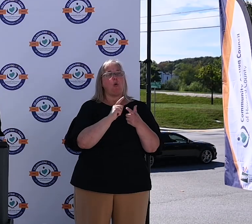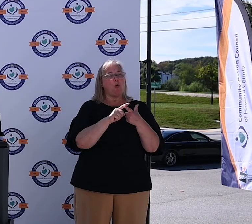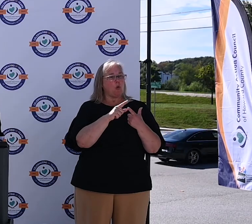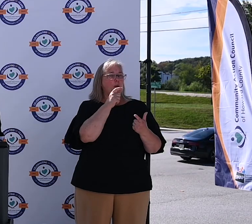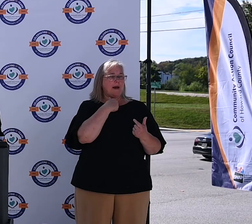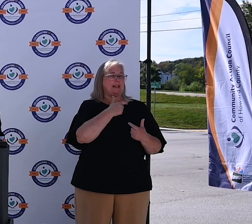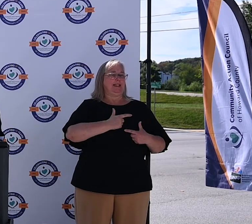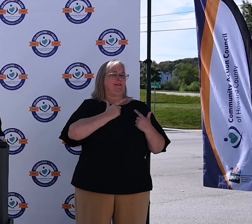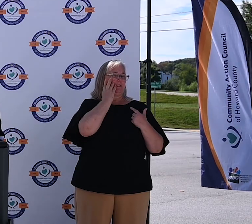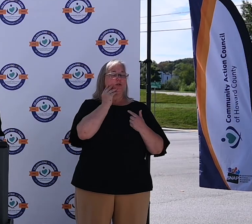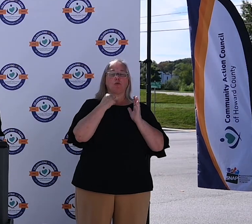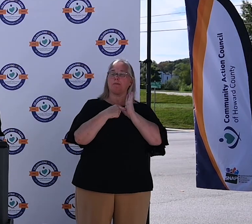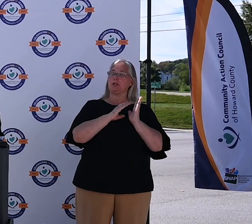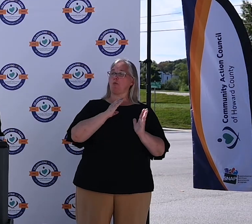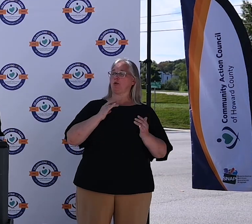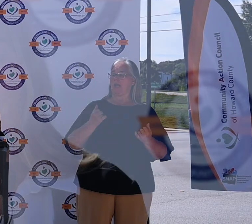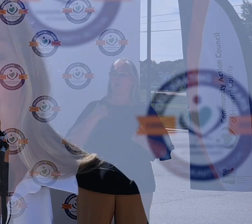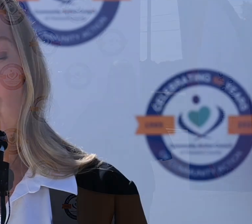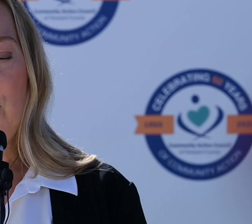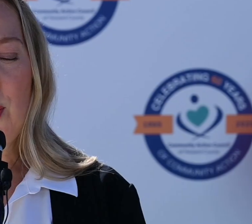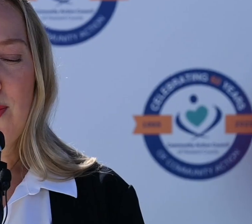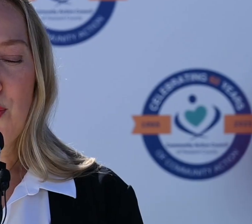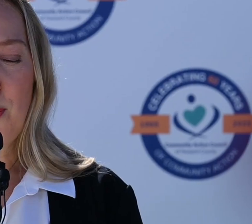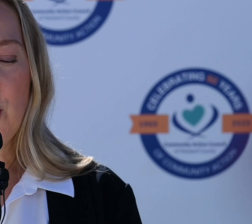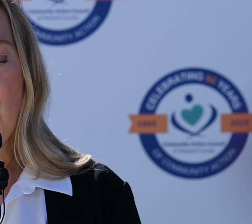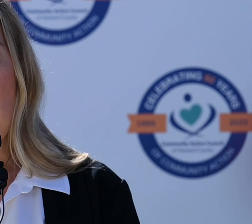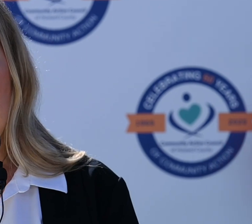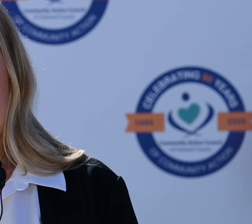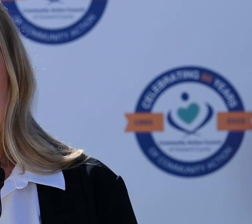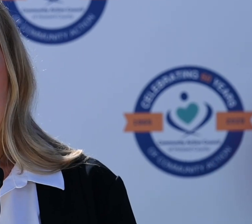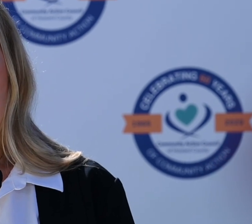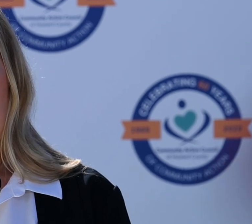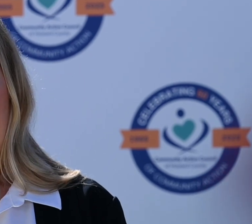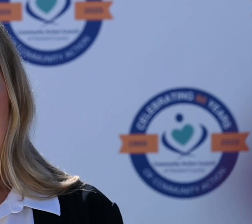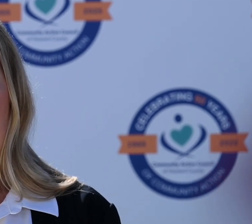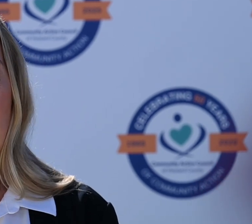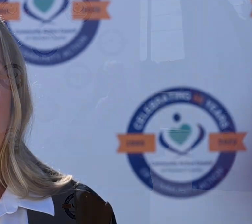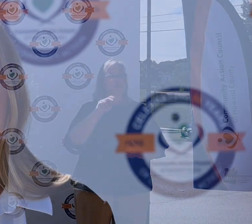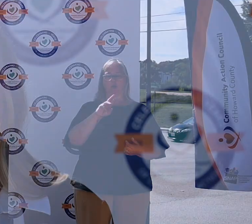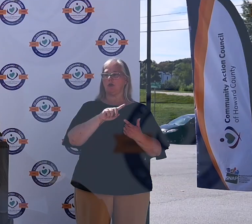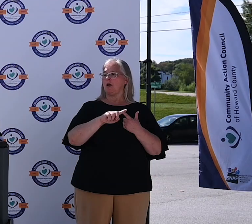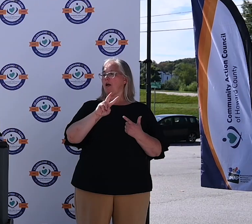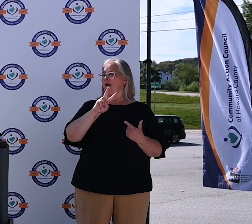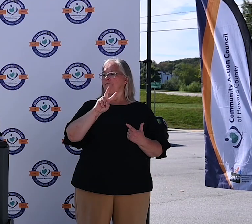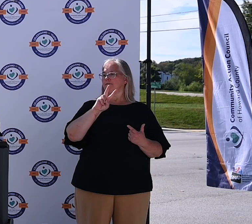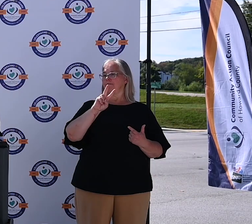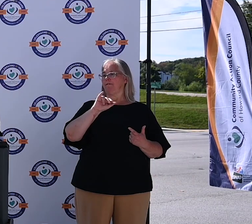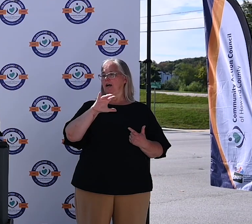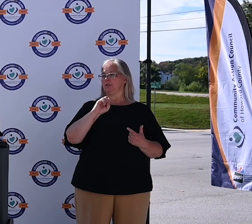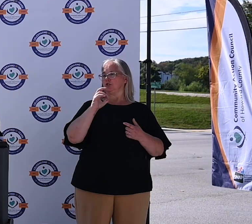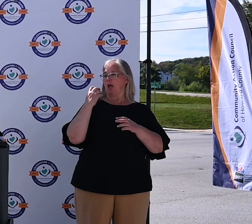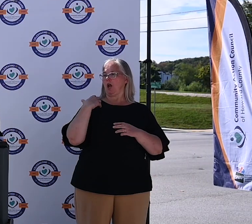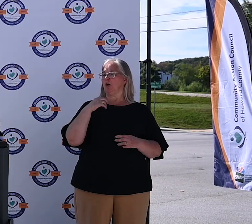So representing our board today, we have our board chair, Reverend Robert Turner, our vice chair, Tonya Aikens,